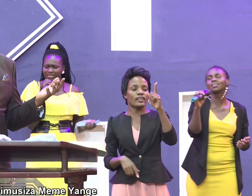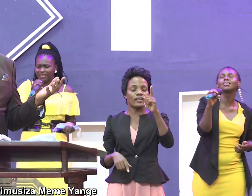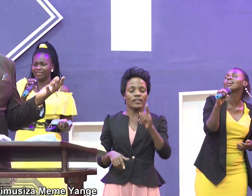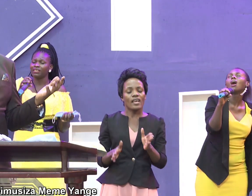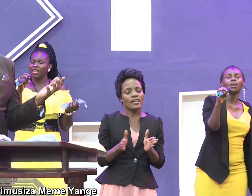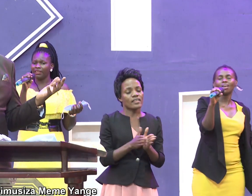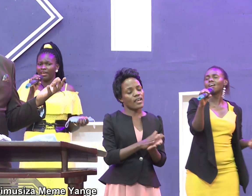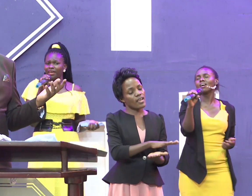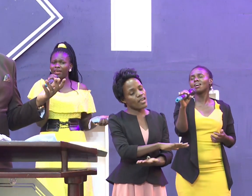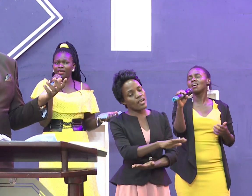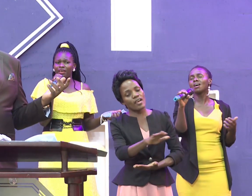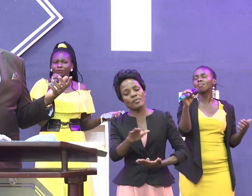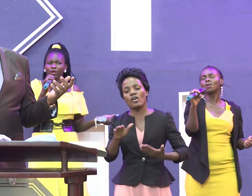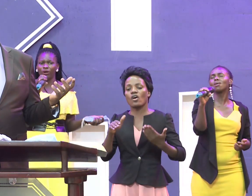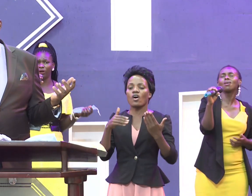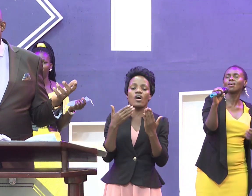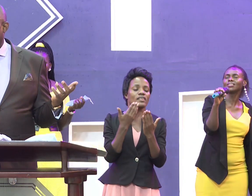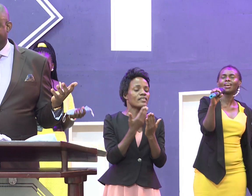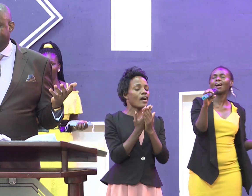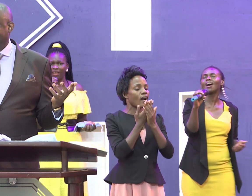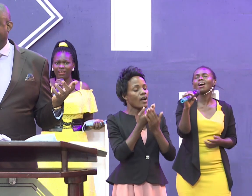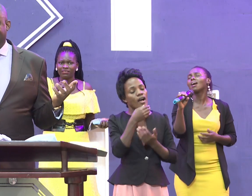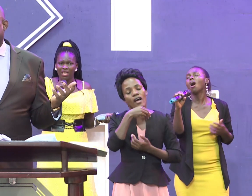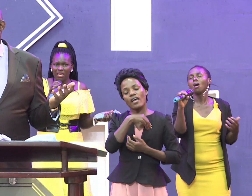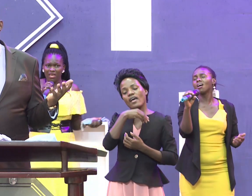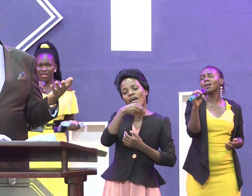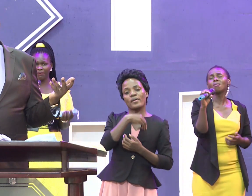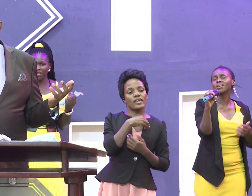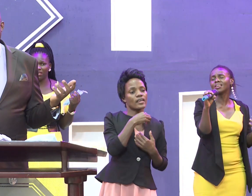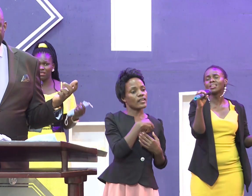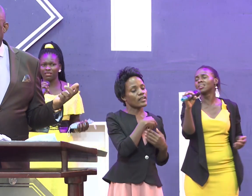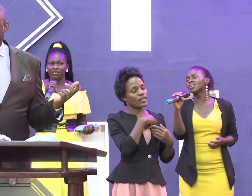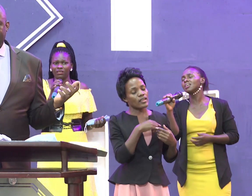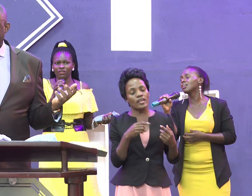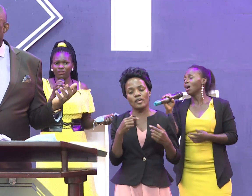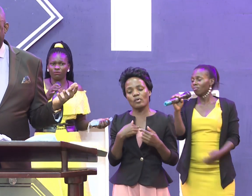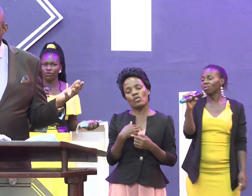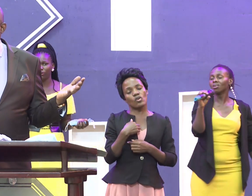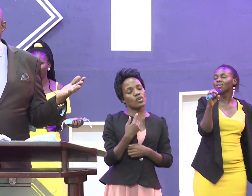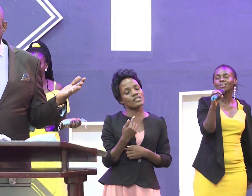Yeah.